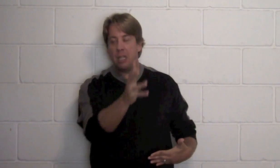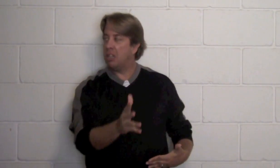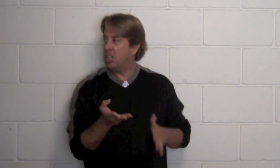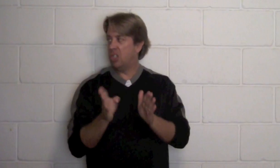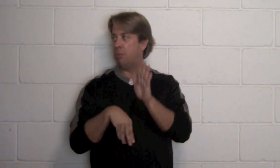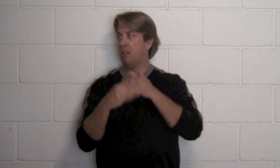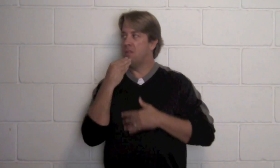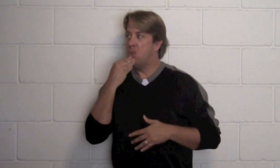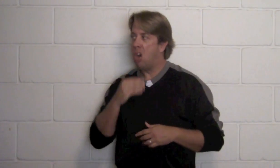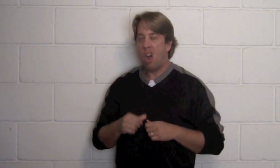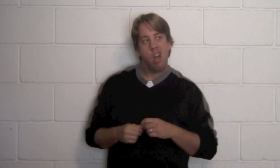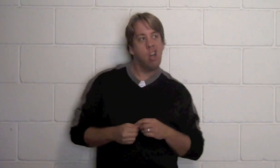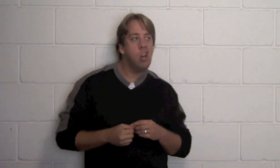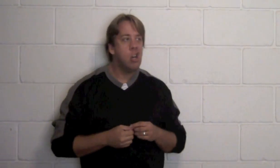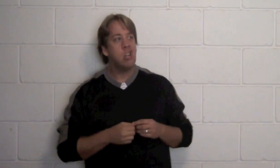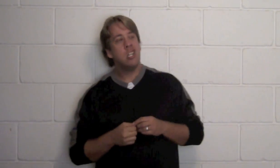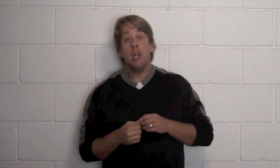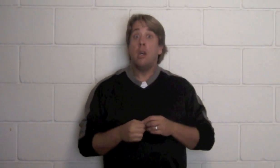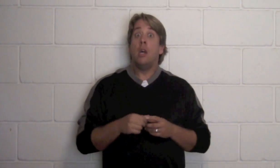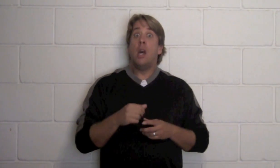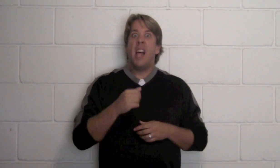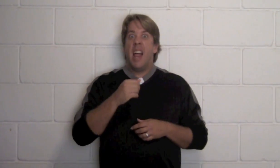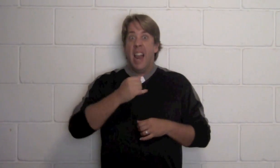King. Cheap place to eat.